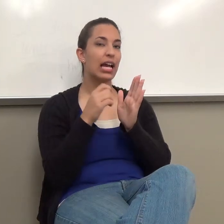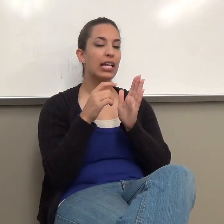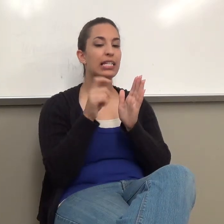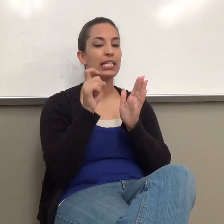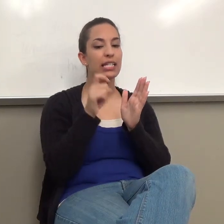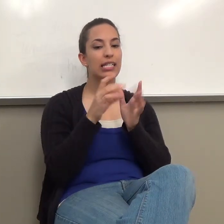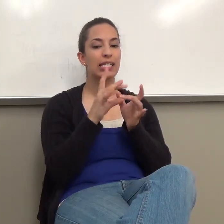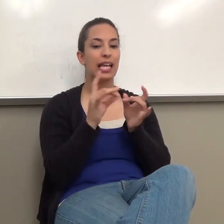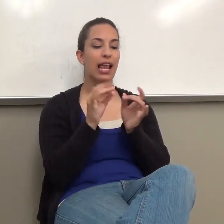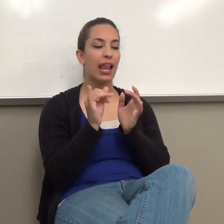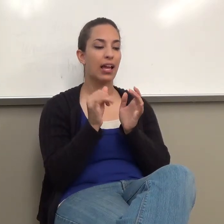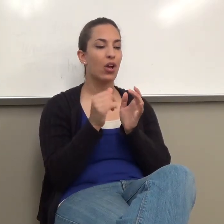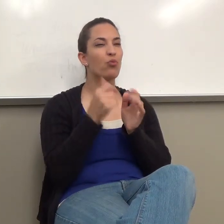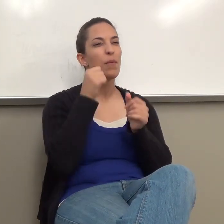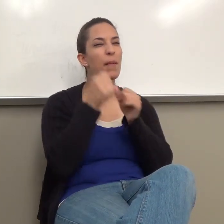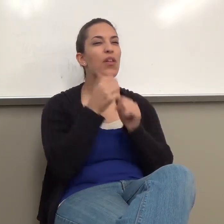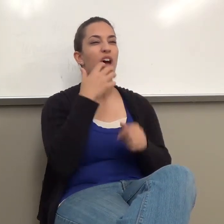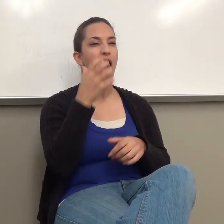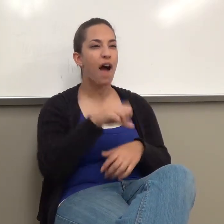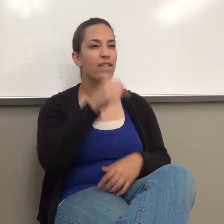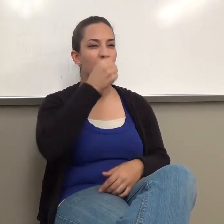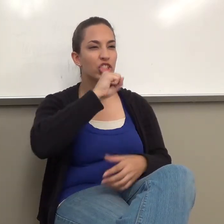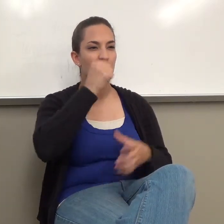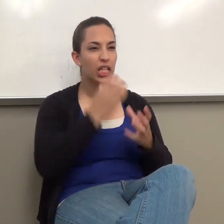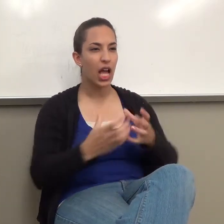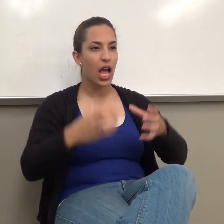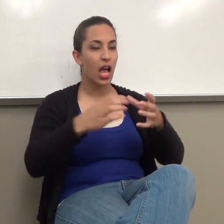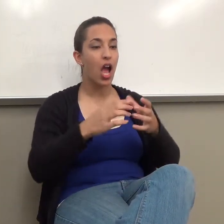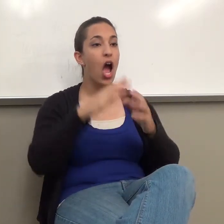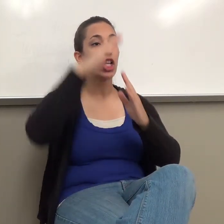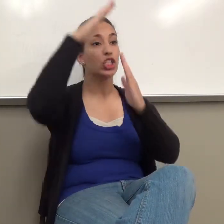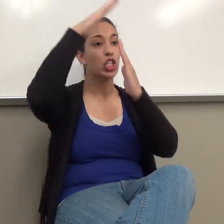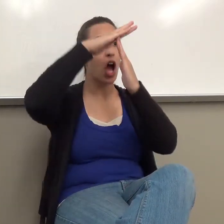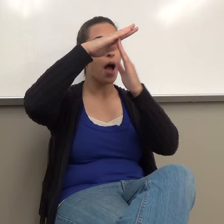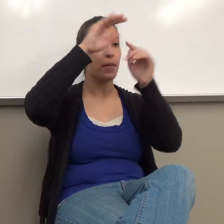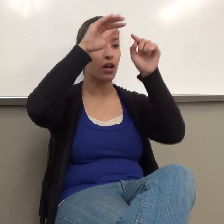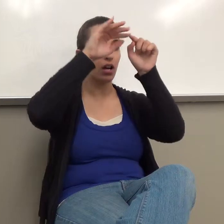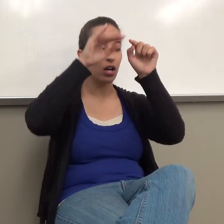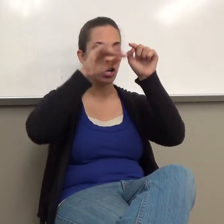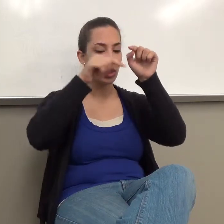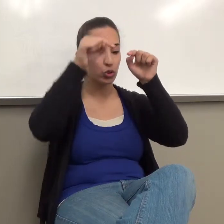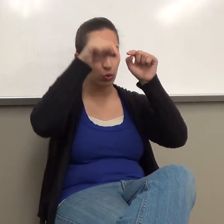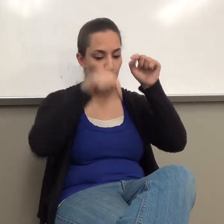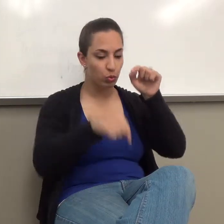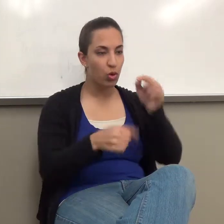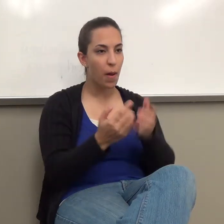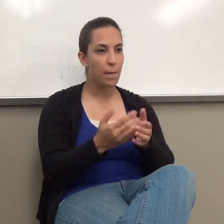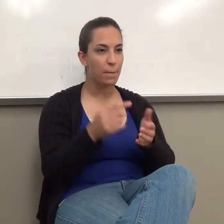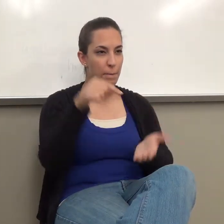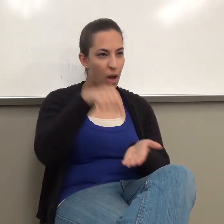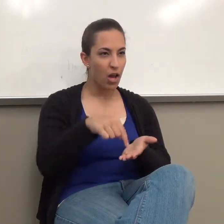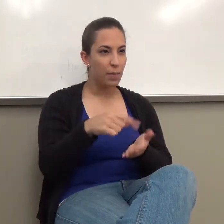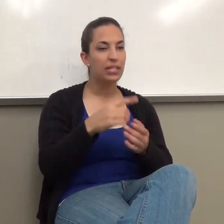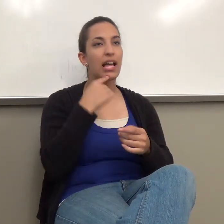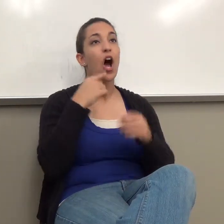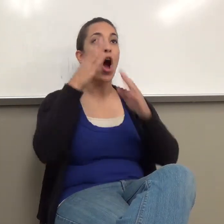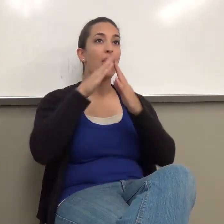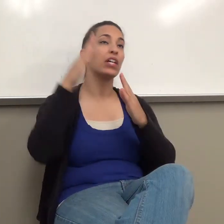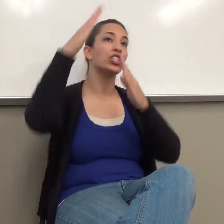remember that Hot Fudge Sundae? She went from the top to the bottom. She said on the top is a cherry or whatever, then there's whipped